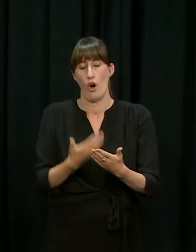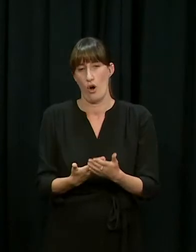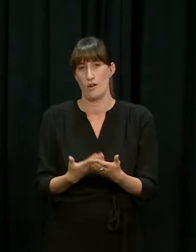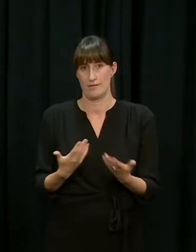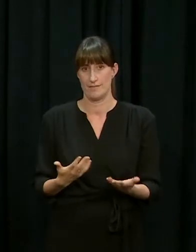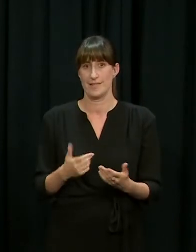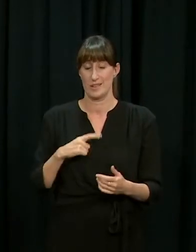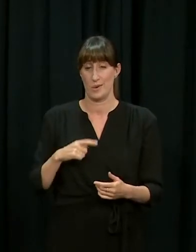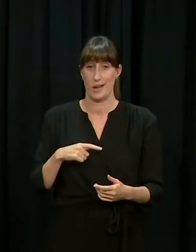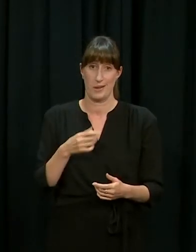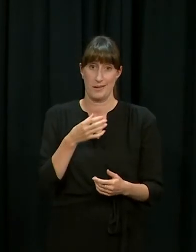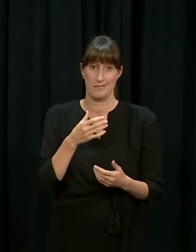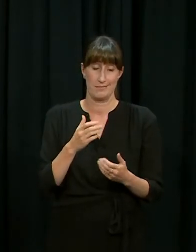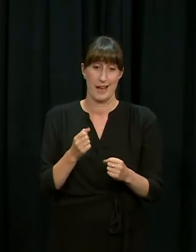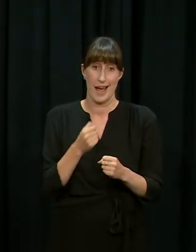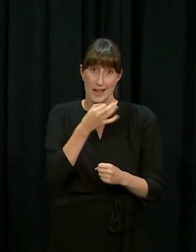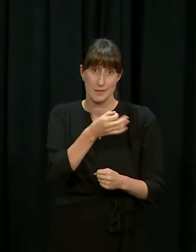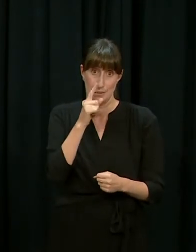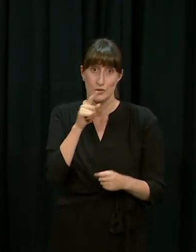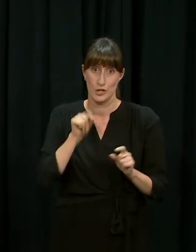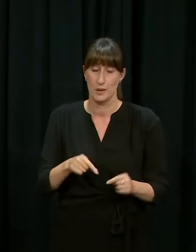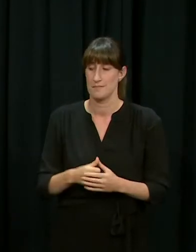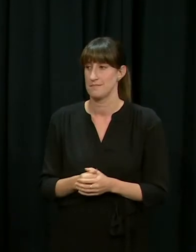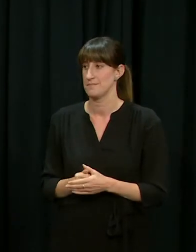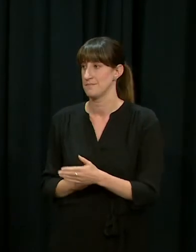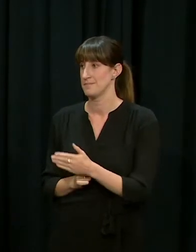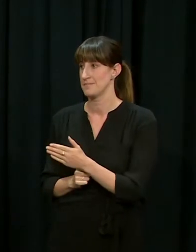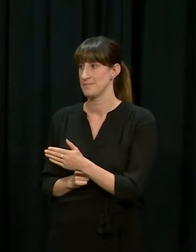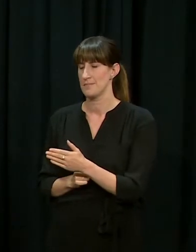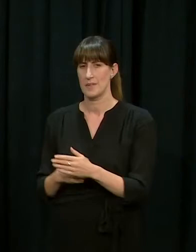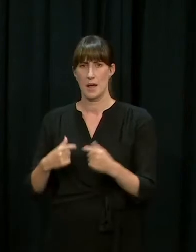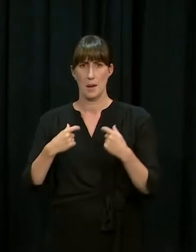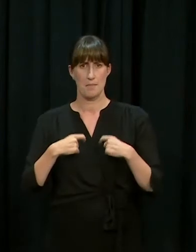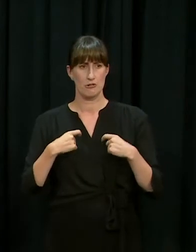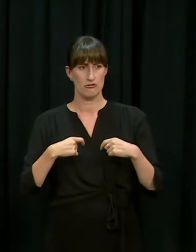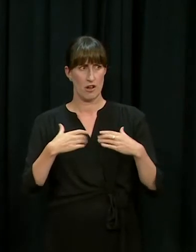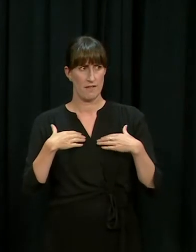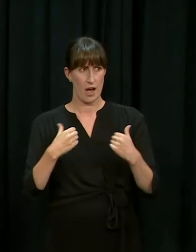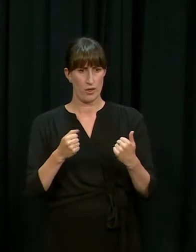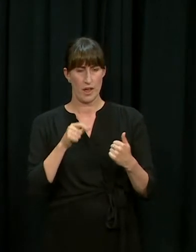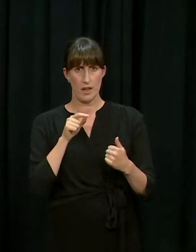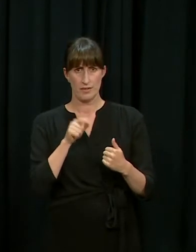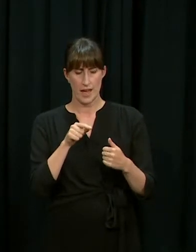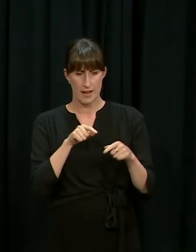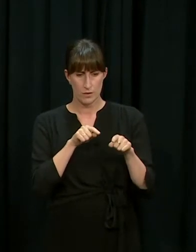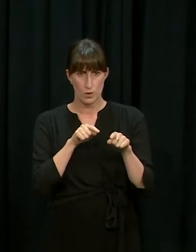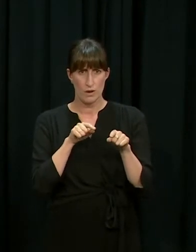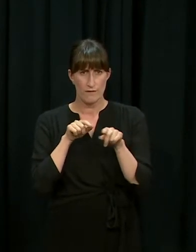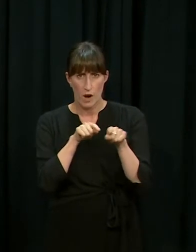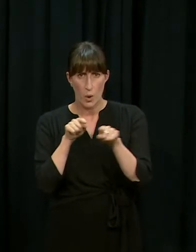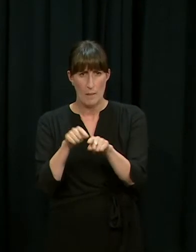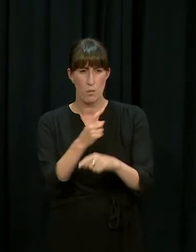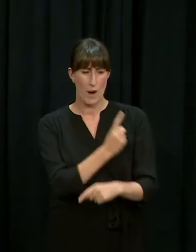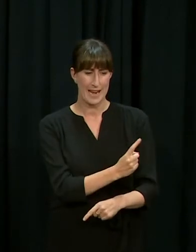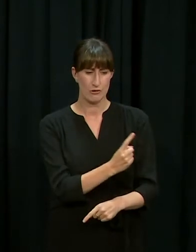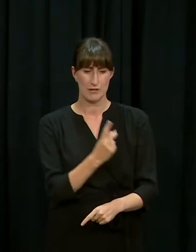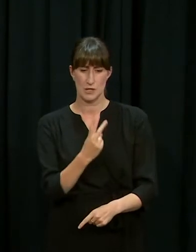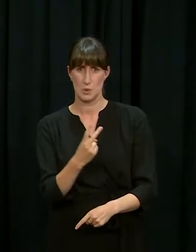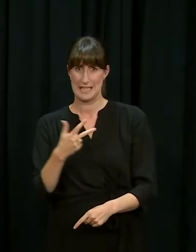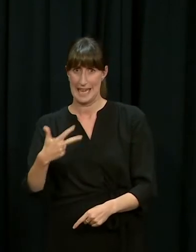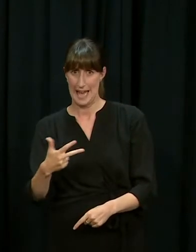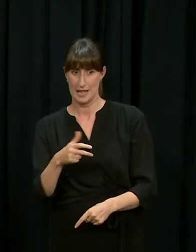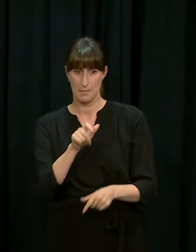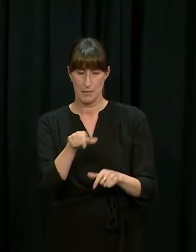soon, but Janae. Yeah, the Ministry of Health identified 128 close contacts of the cases A, B and C, the original